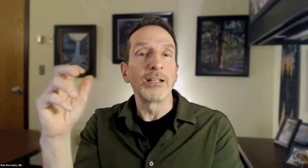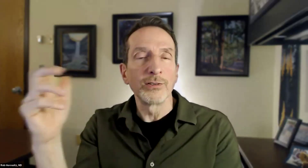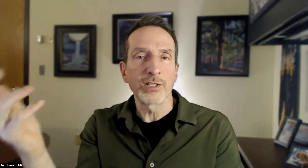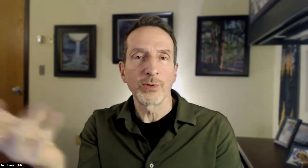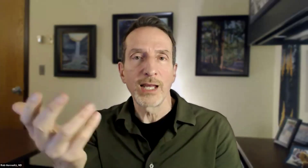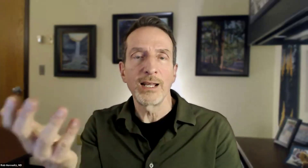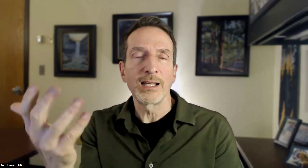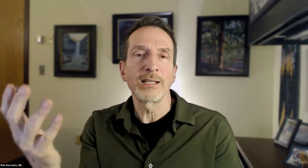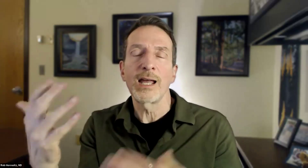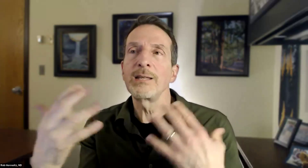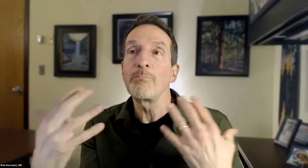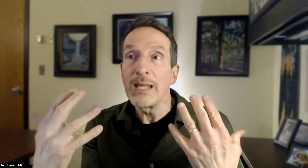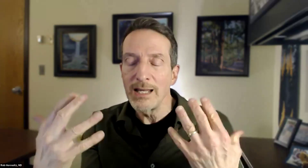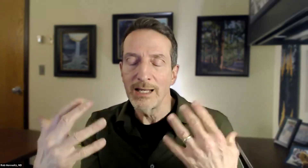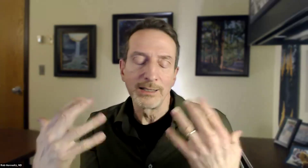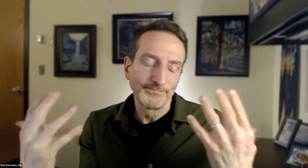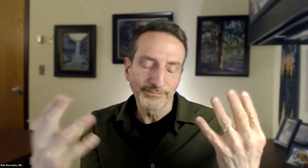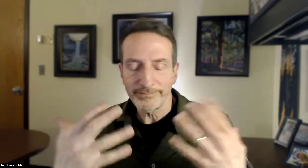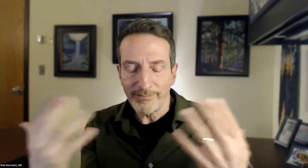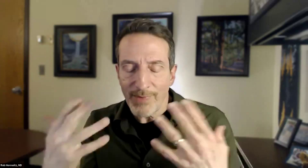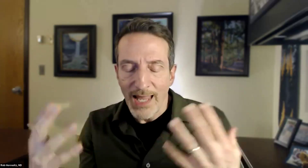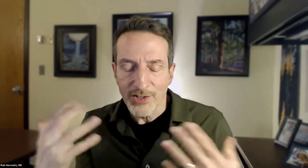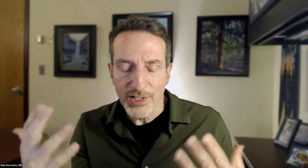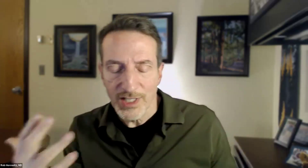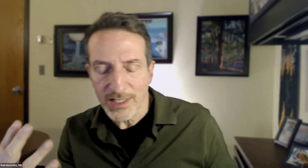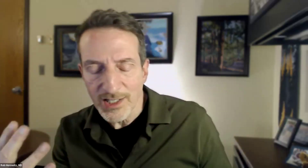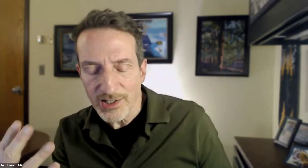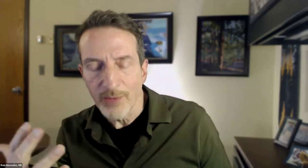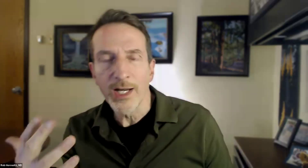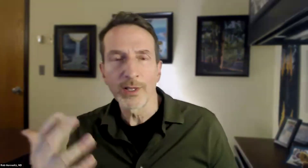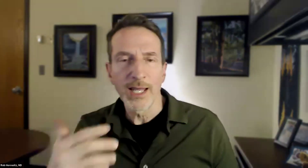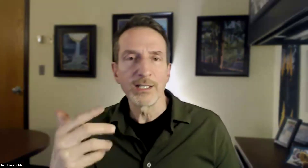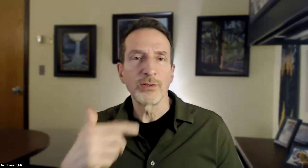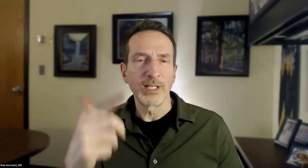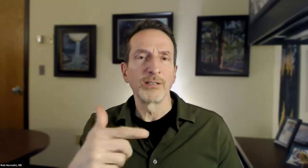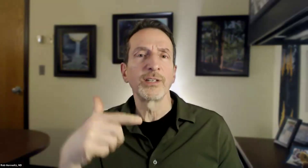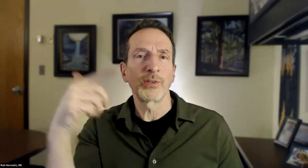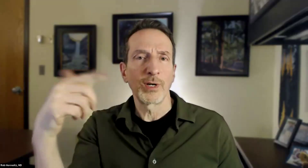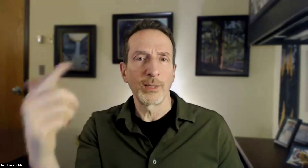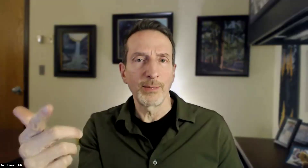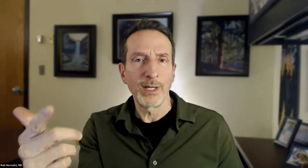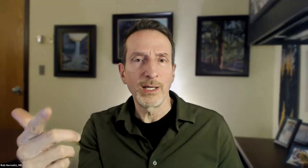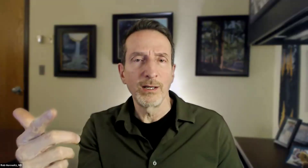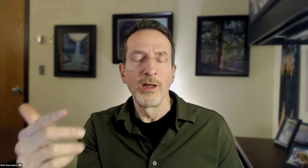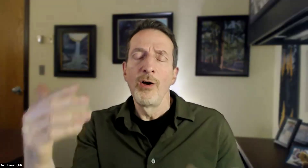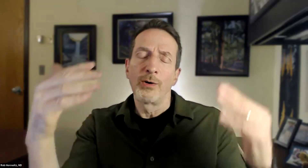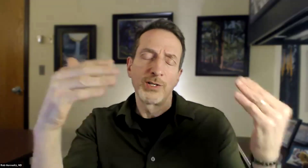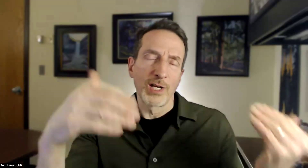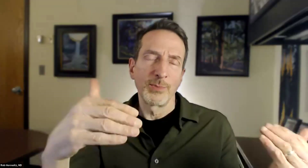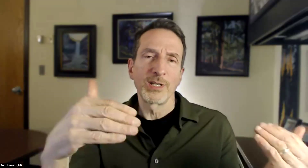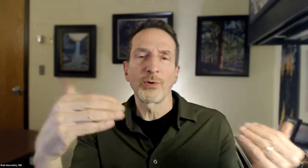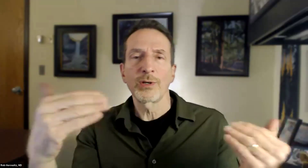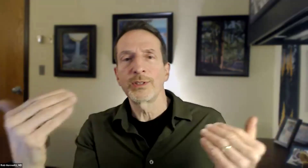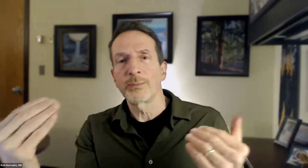something called illness-related anxiety, meaning anxiousness in some way related to the illness or what it might mean,